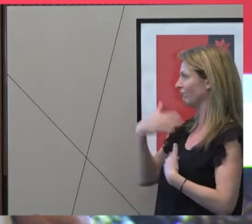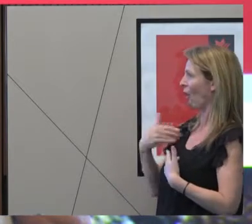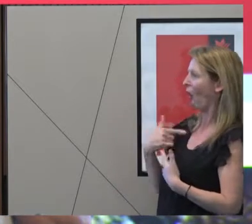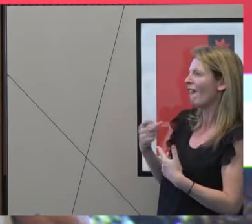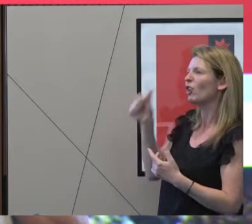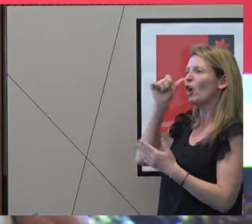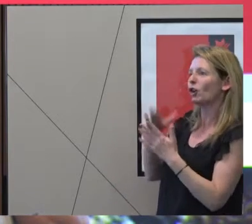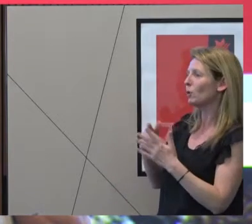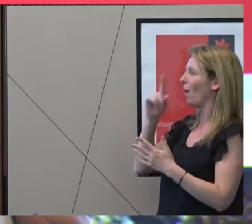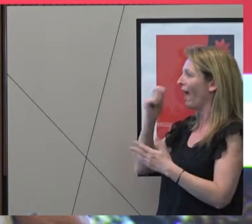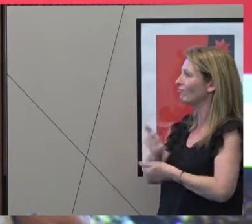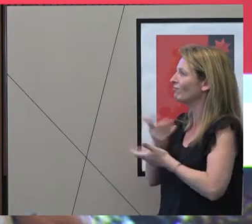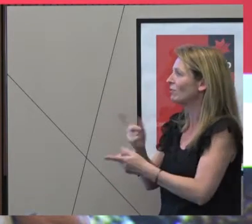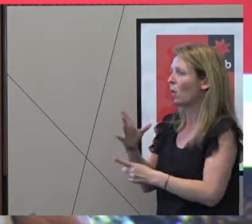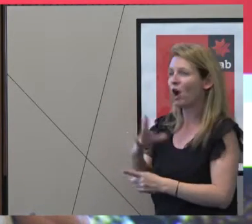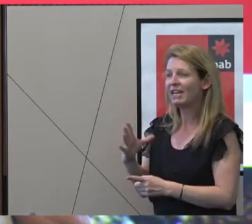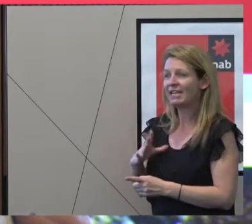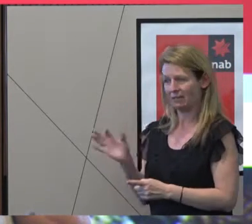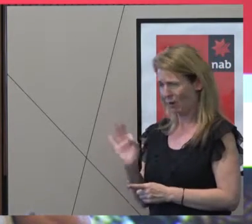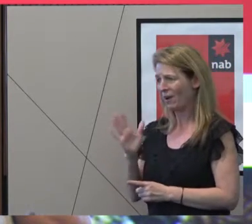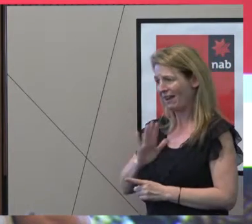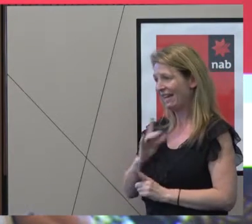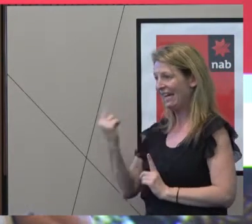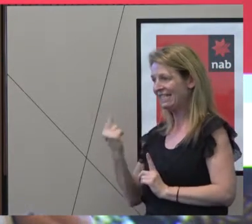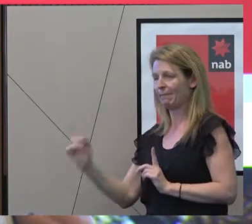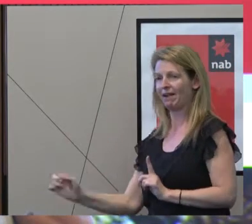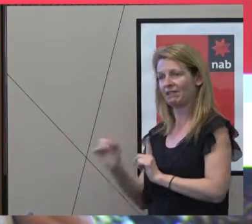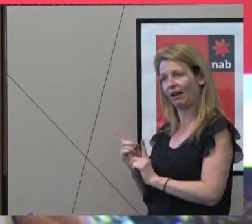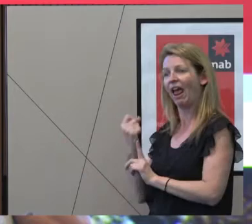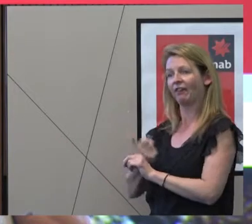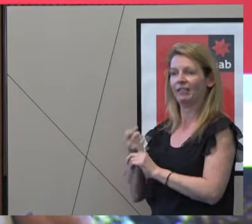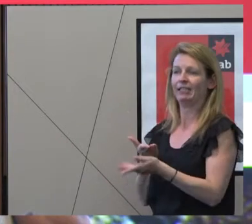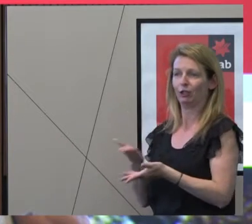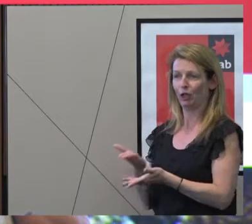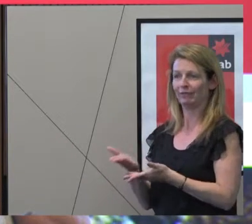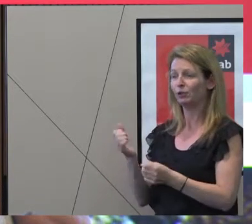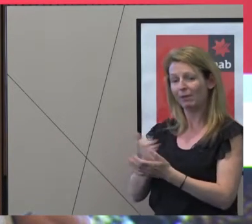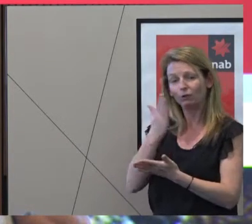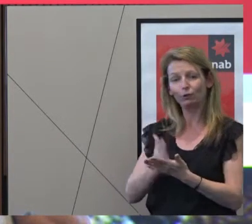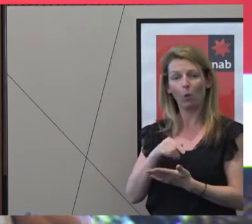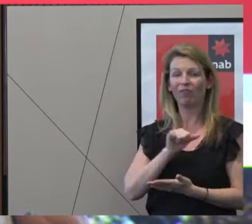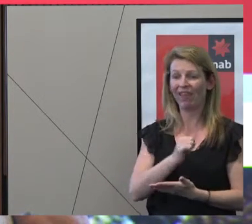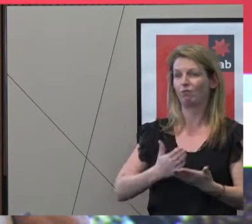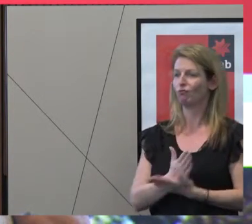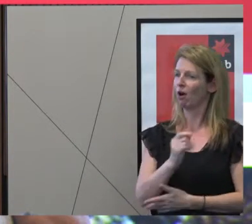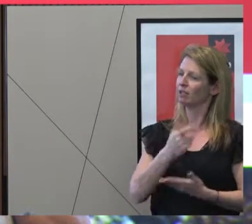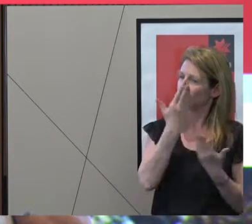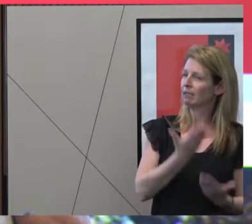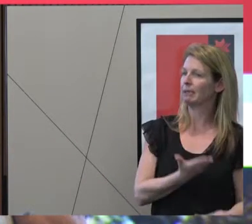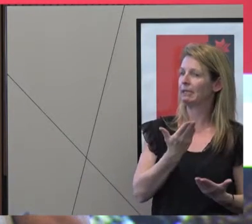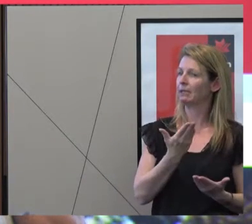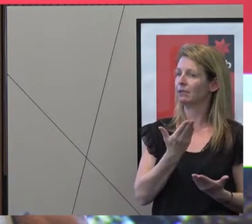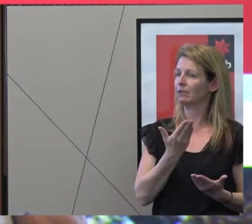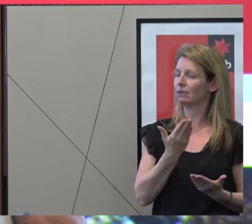to express what they need. You do need an independent advocacy service to make sure the rights of women with disabilities are respected